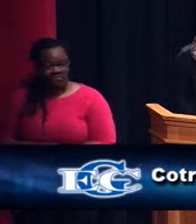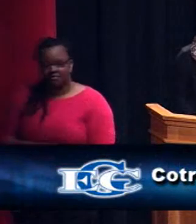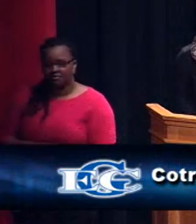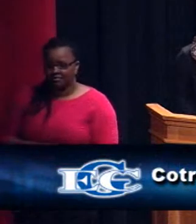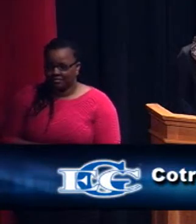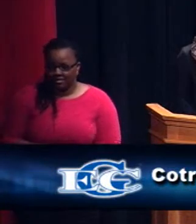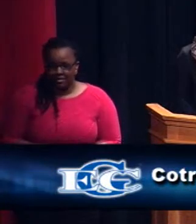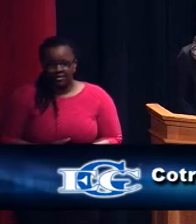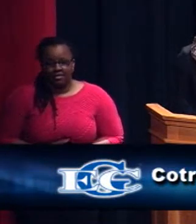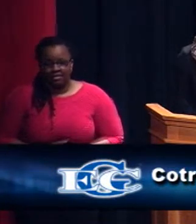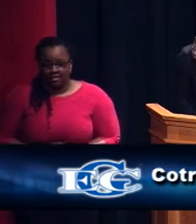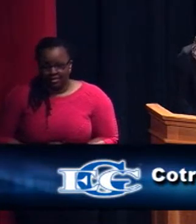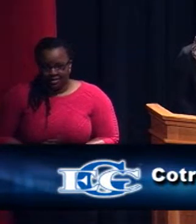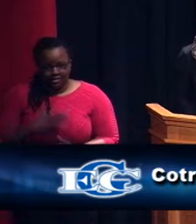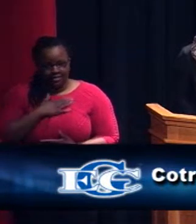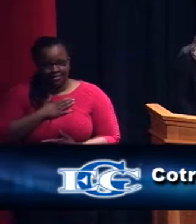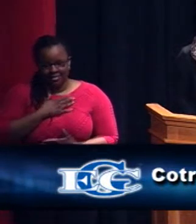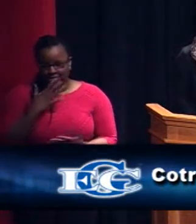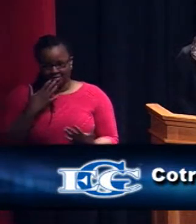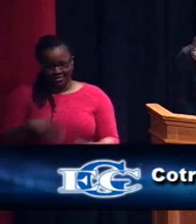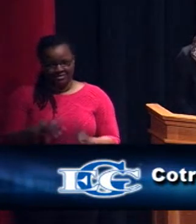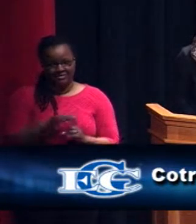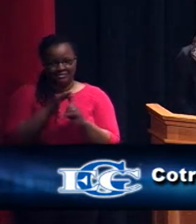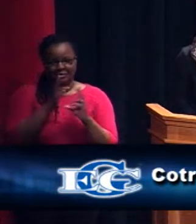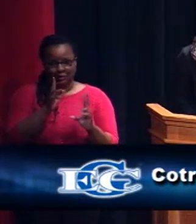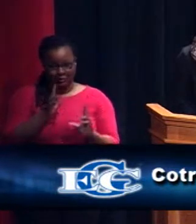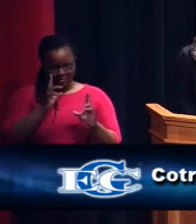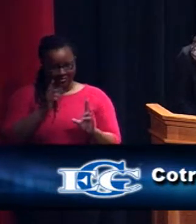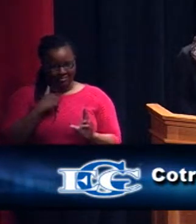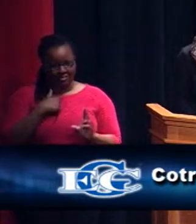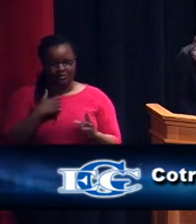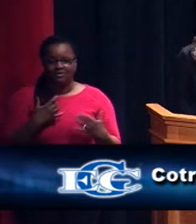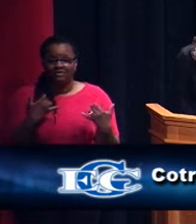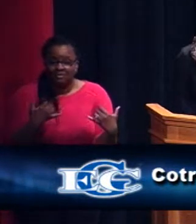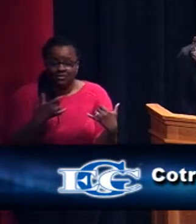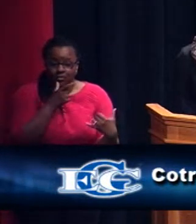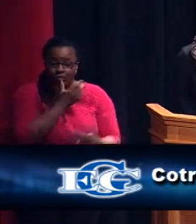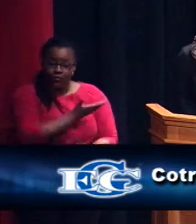It is my honor to take this time and introduce